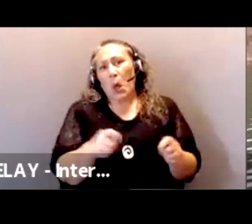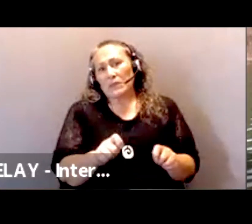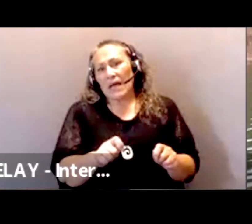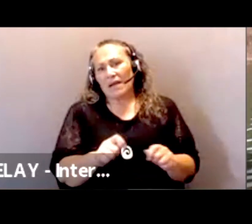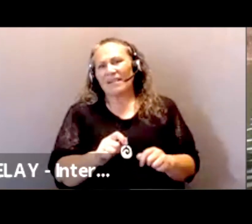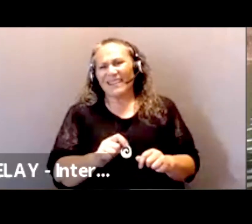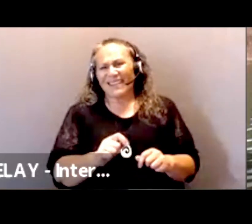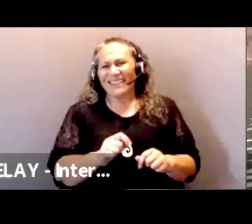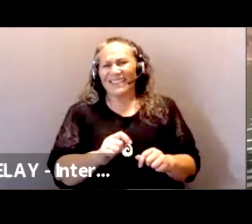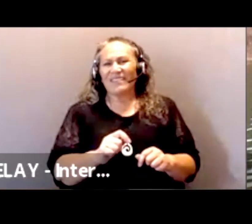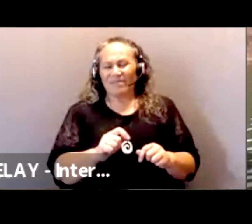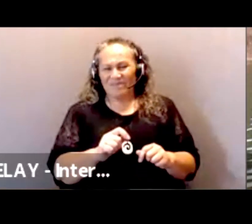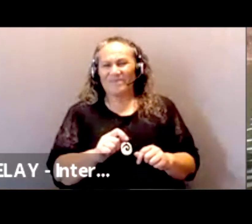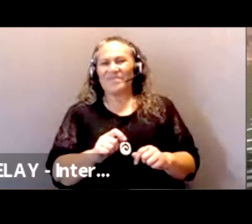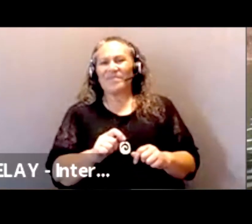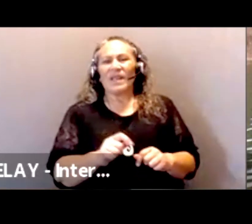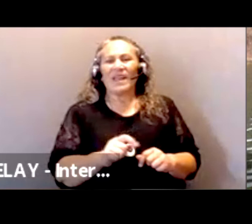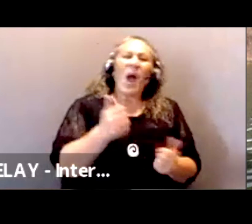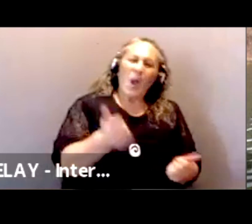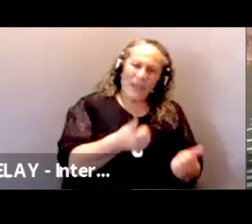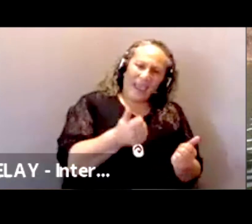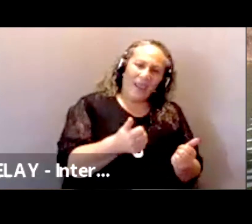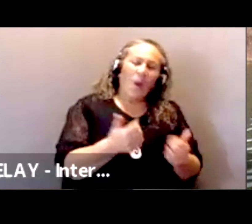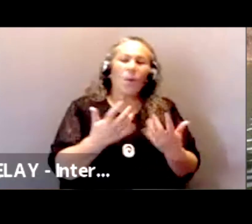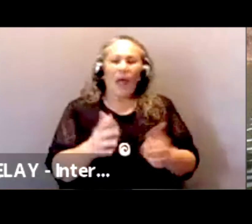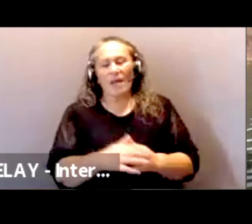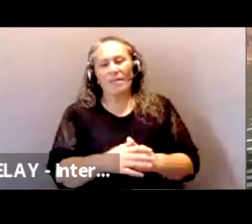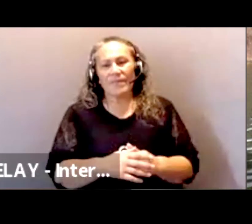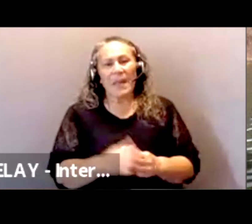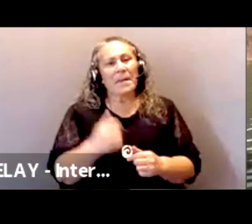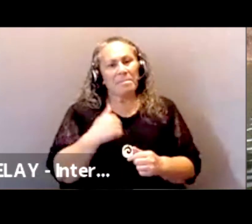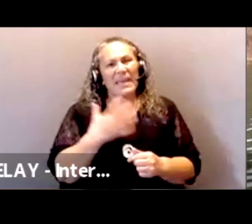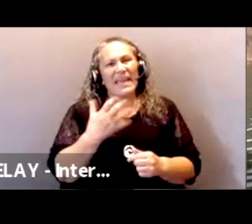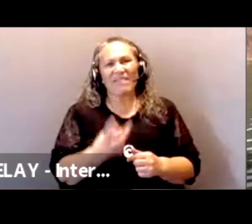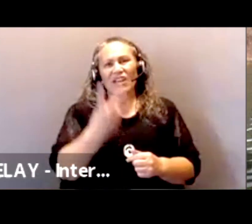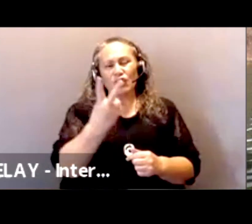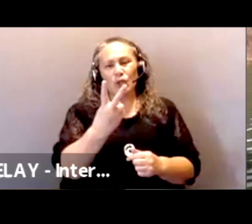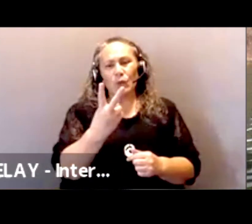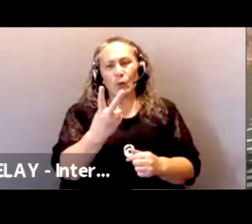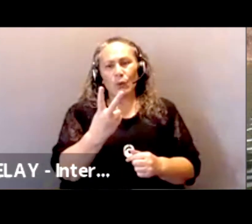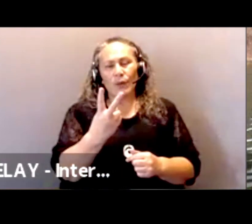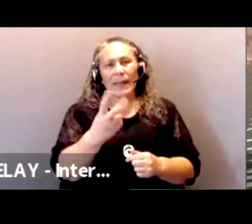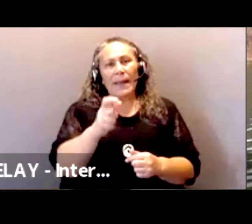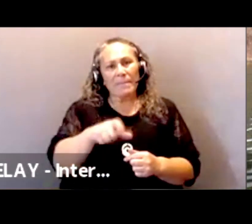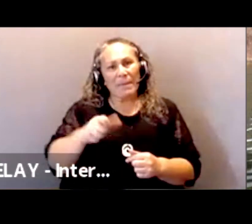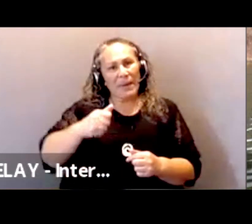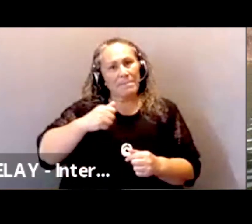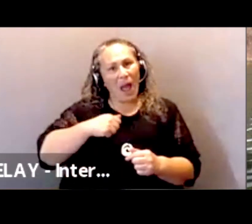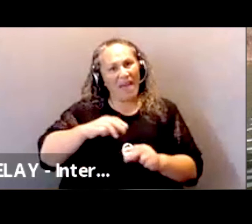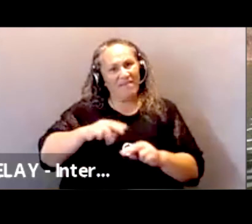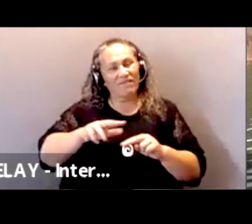an explanation. Yeah, well, I've had two members in my whānau. One had tried it